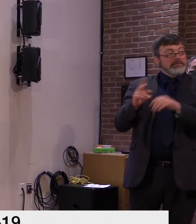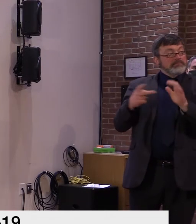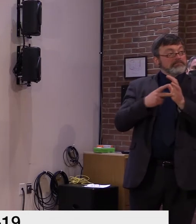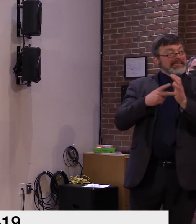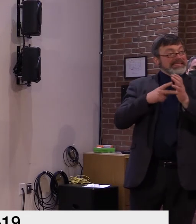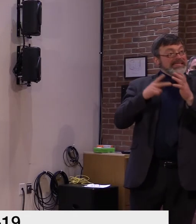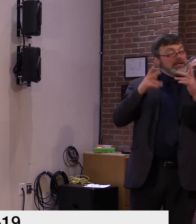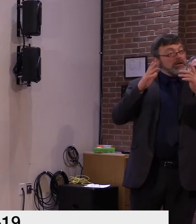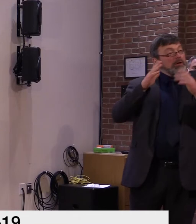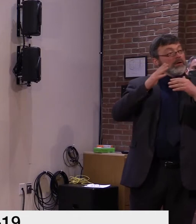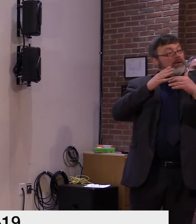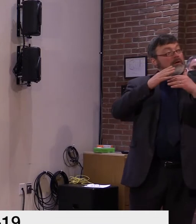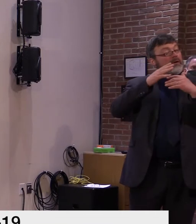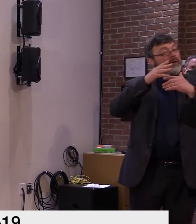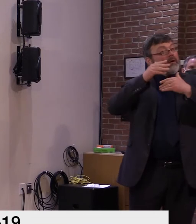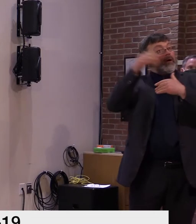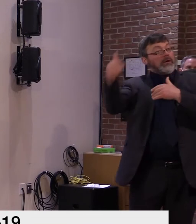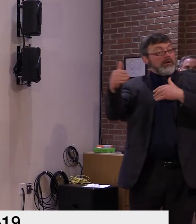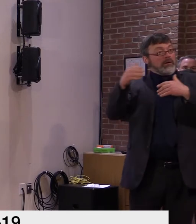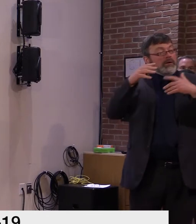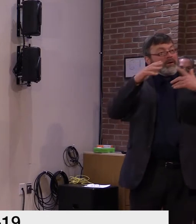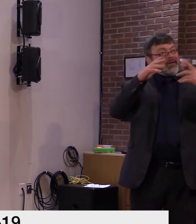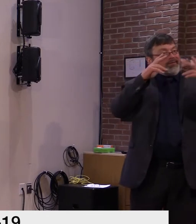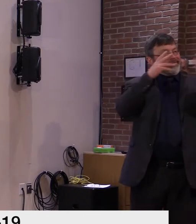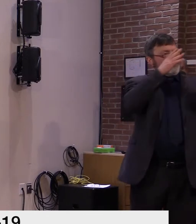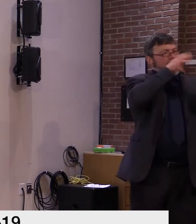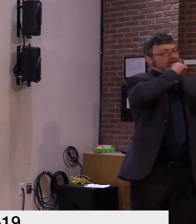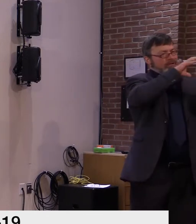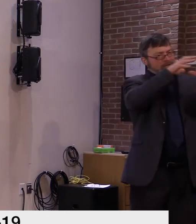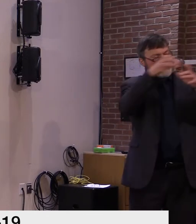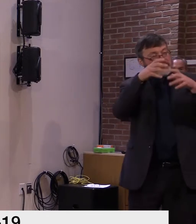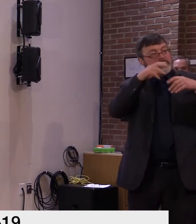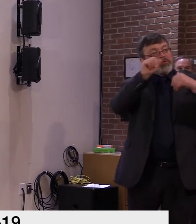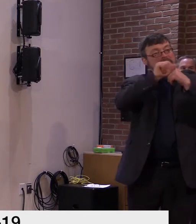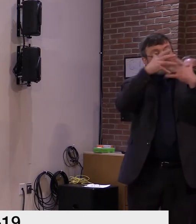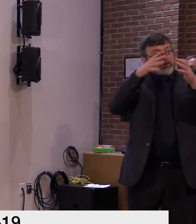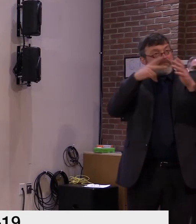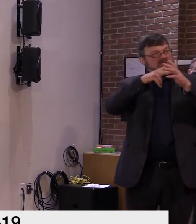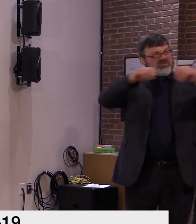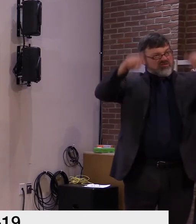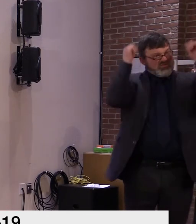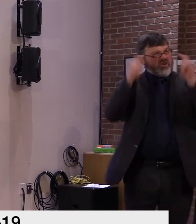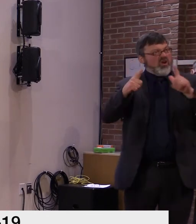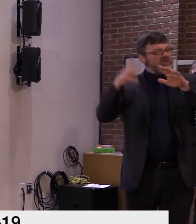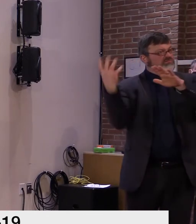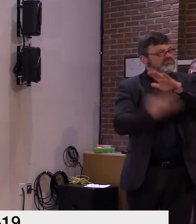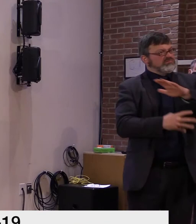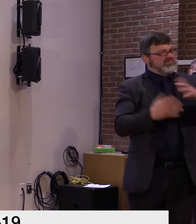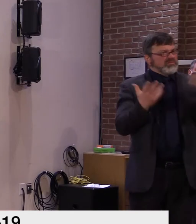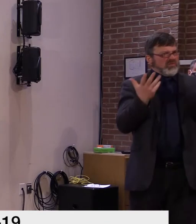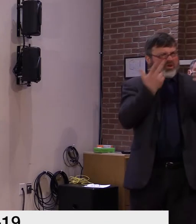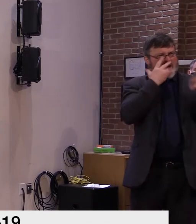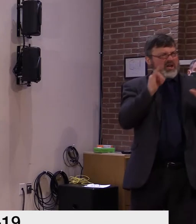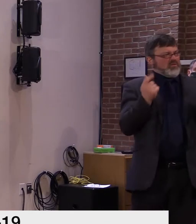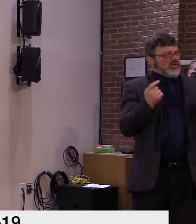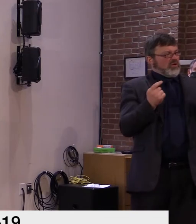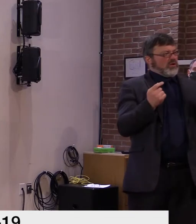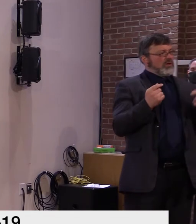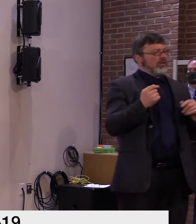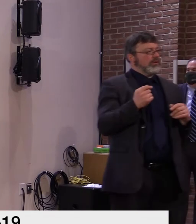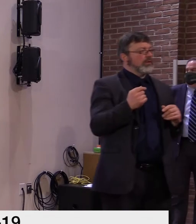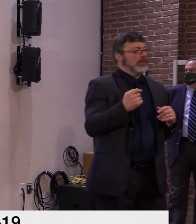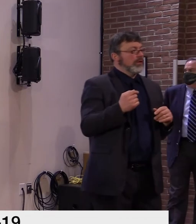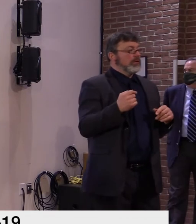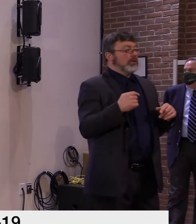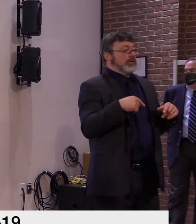In terms of size of that group, you mean parse it in terms of size, yeah, or parse it in terms